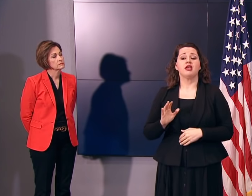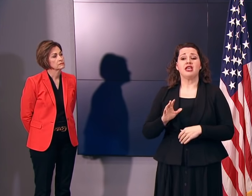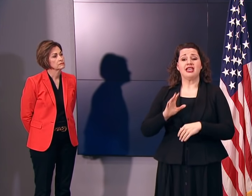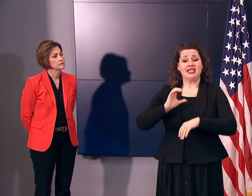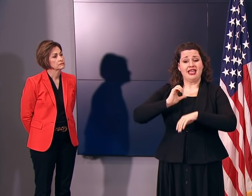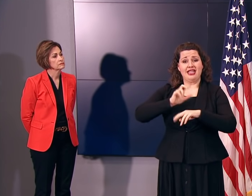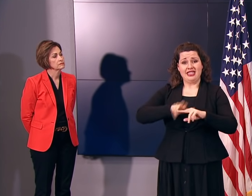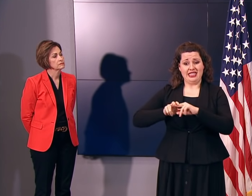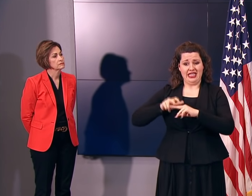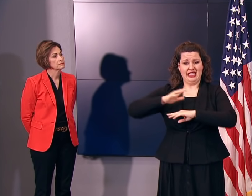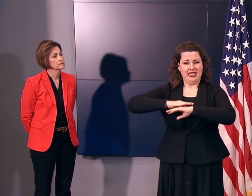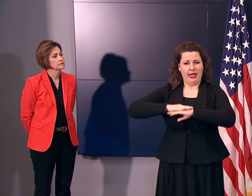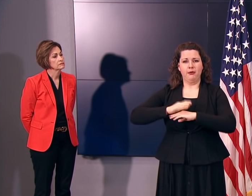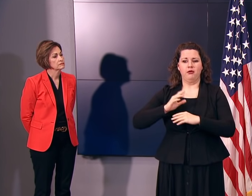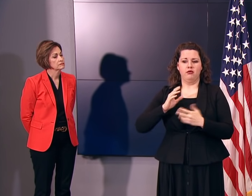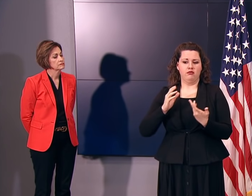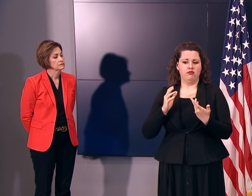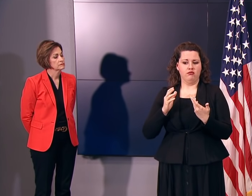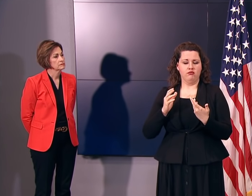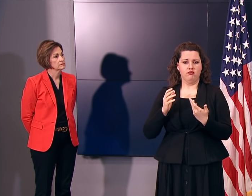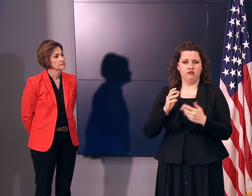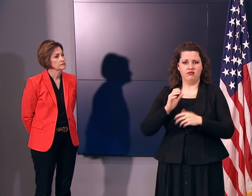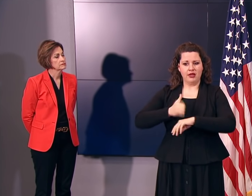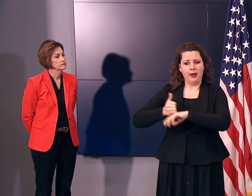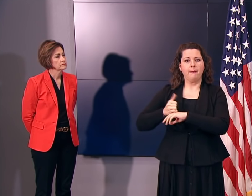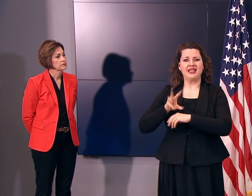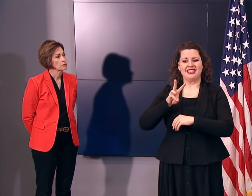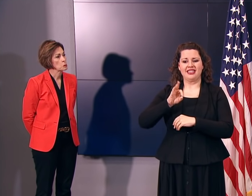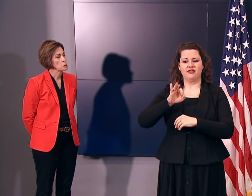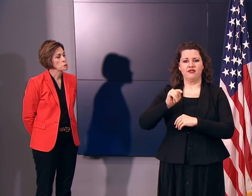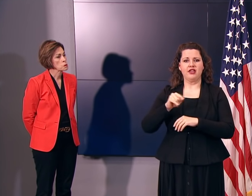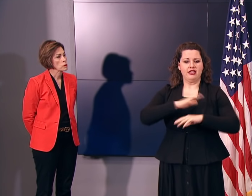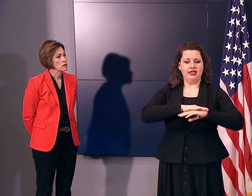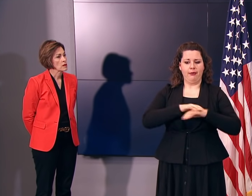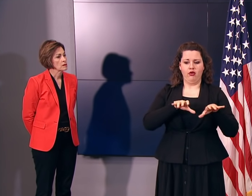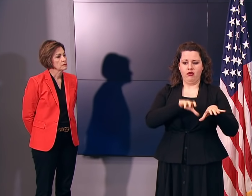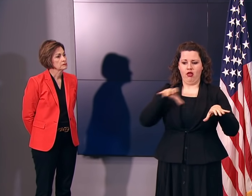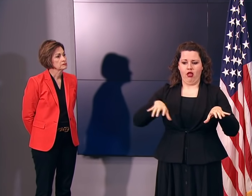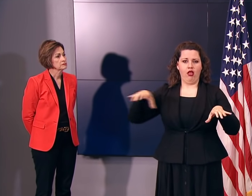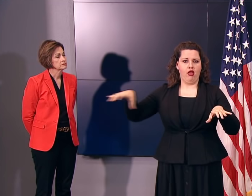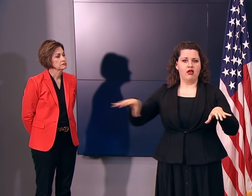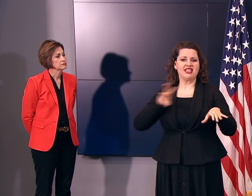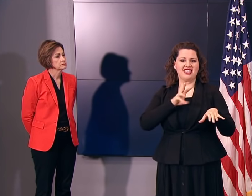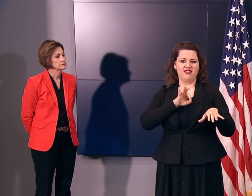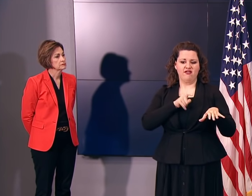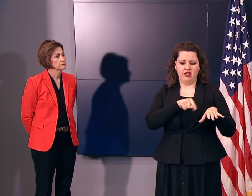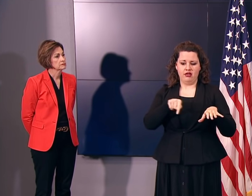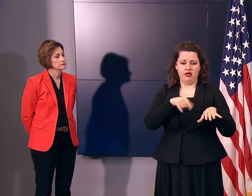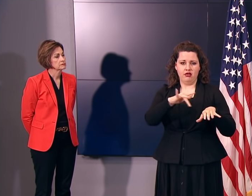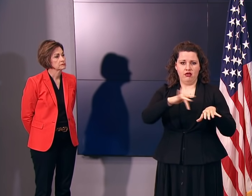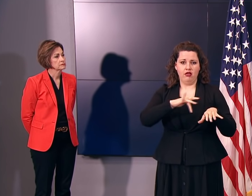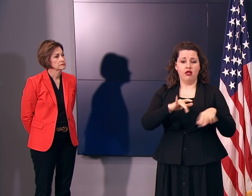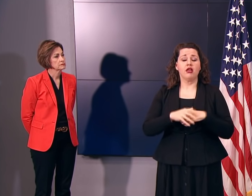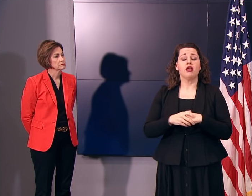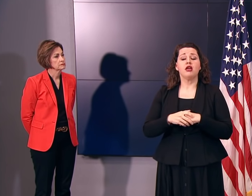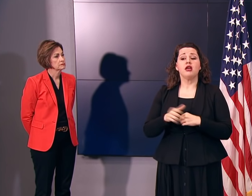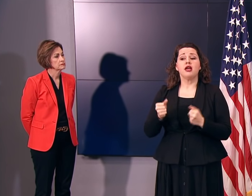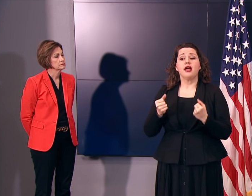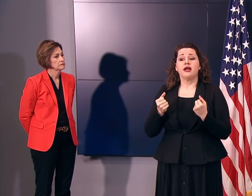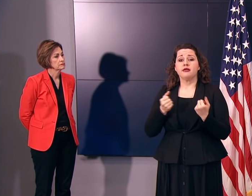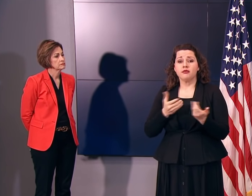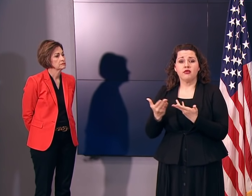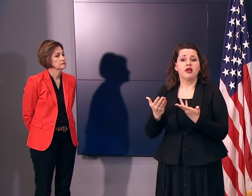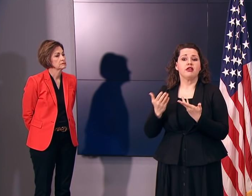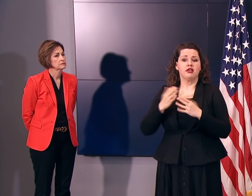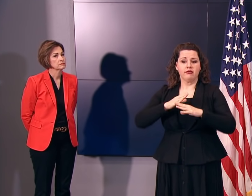to provide a minimum of 6 feet between tables, prohibit customer self-service of beverages or food, including buffets